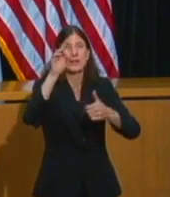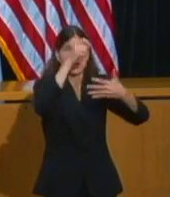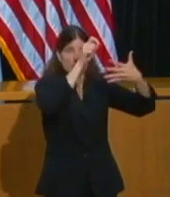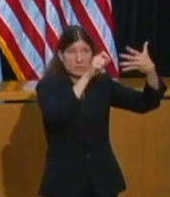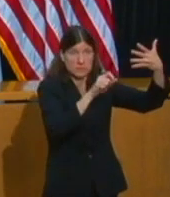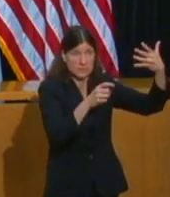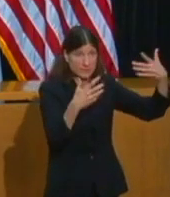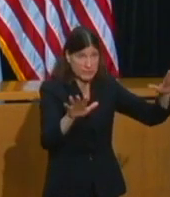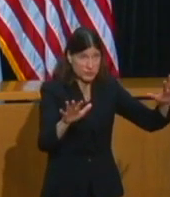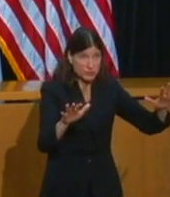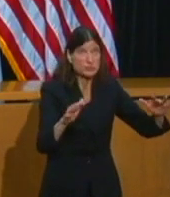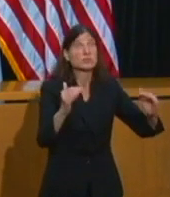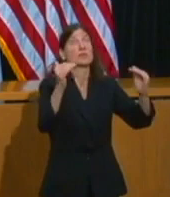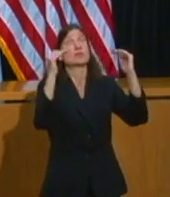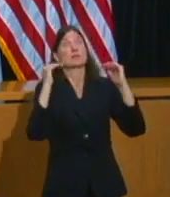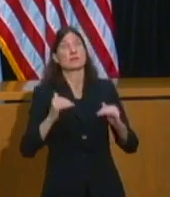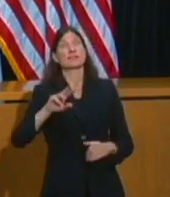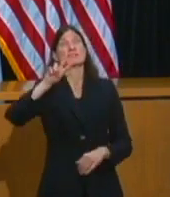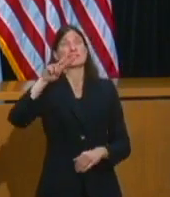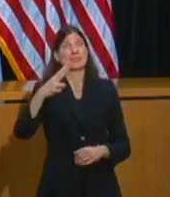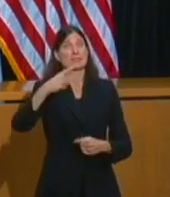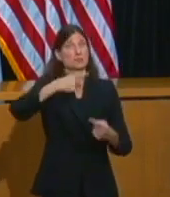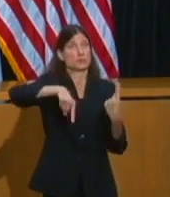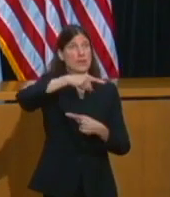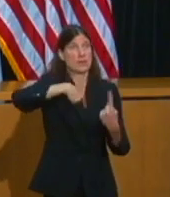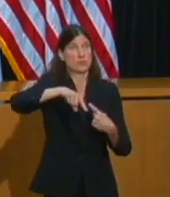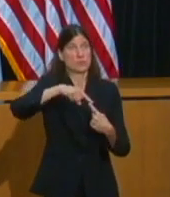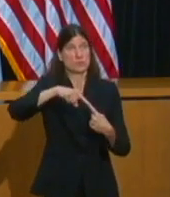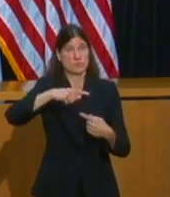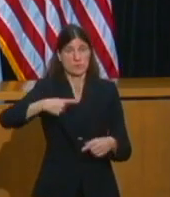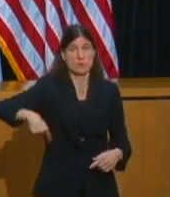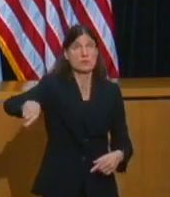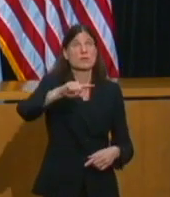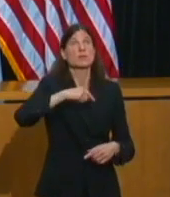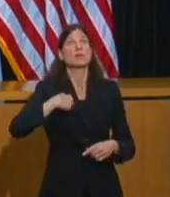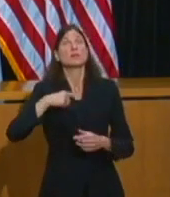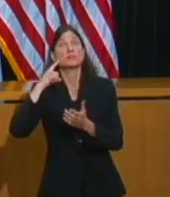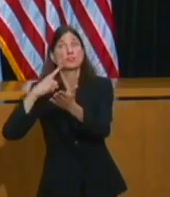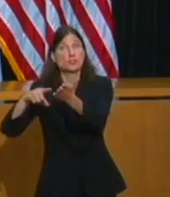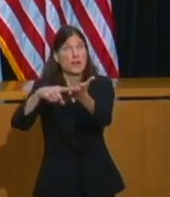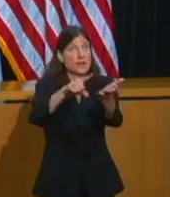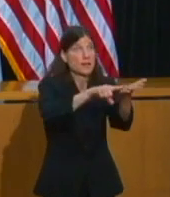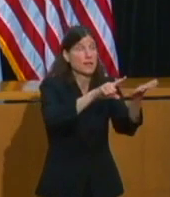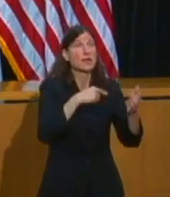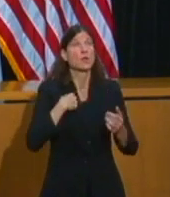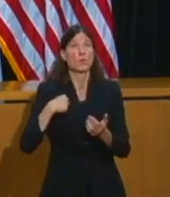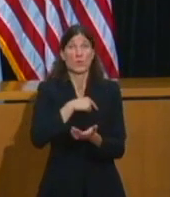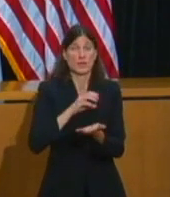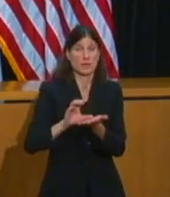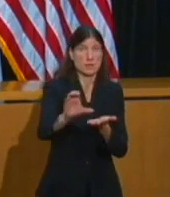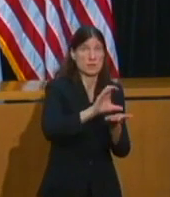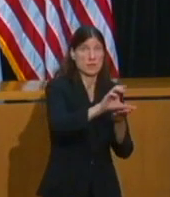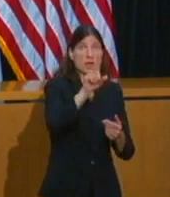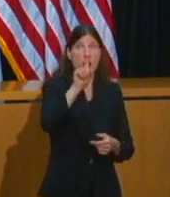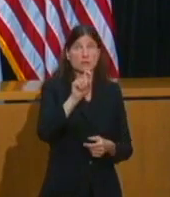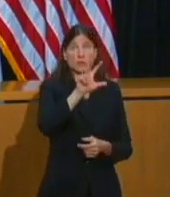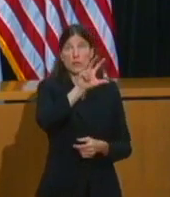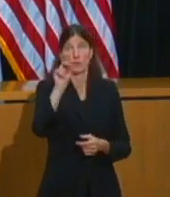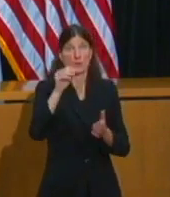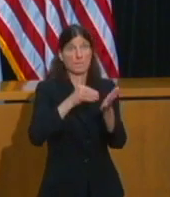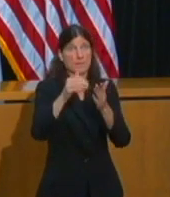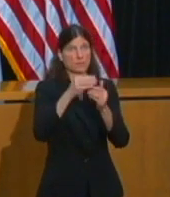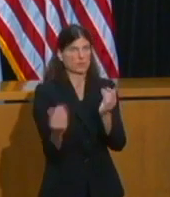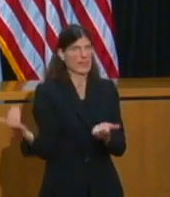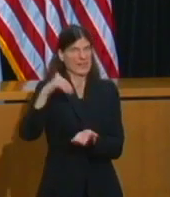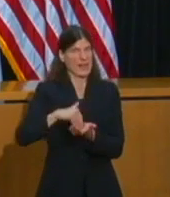that is an accountability package. And it was very clear about what that meant. That meant, one, all staff